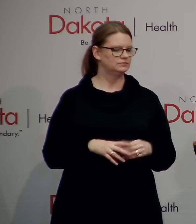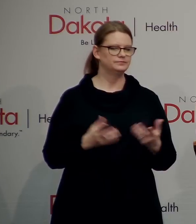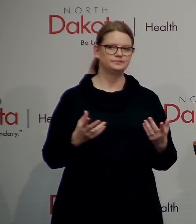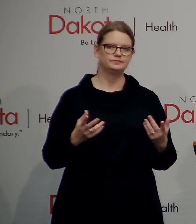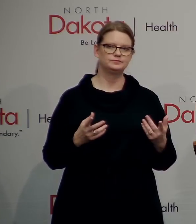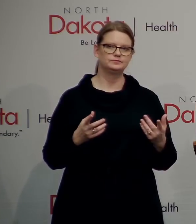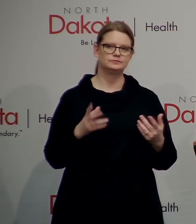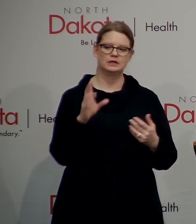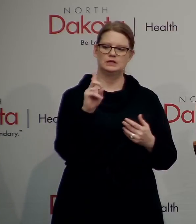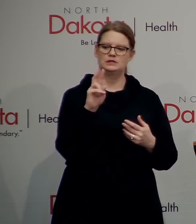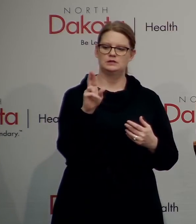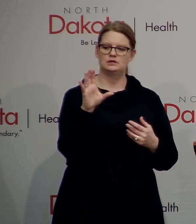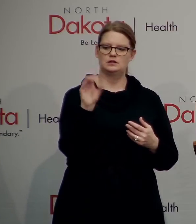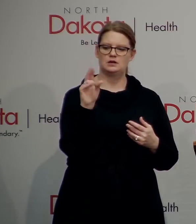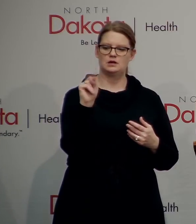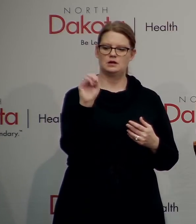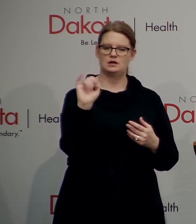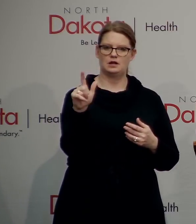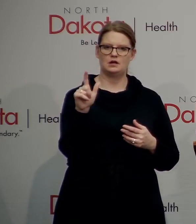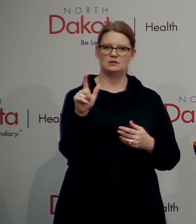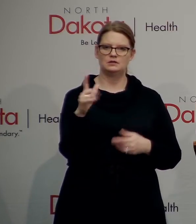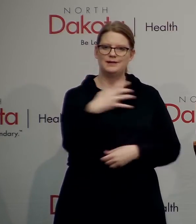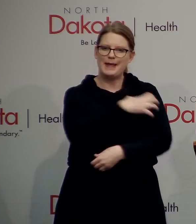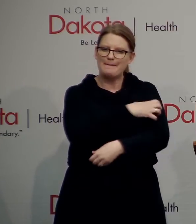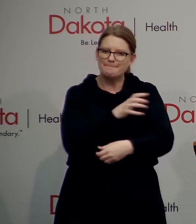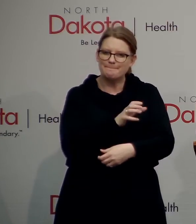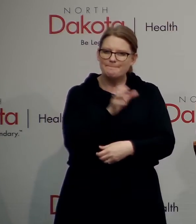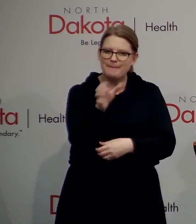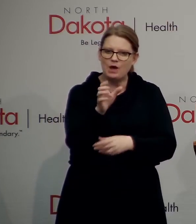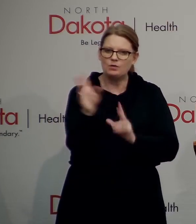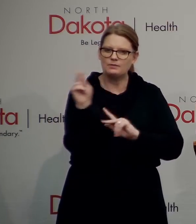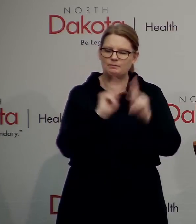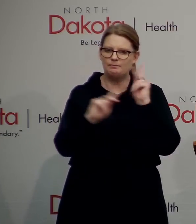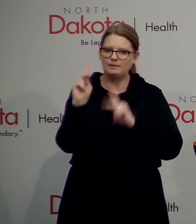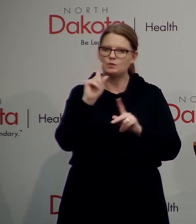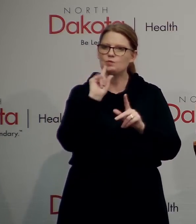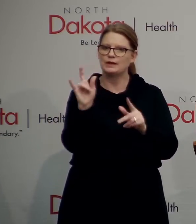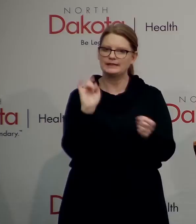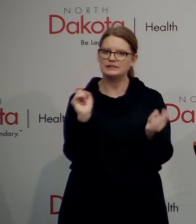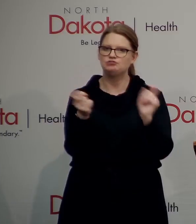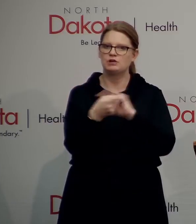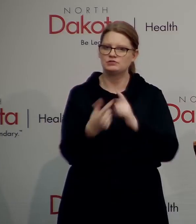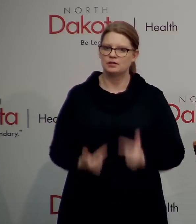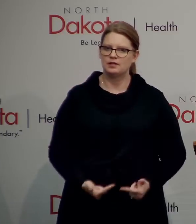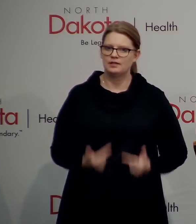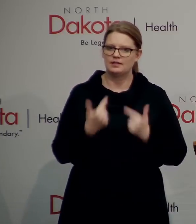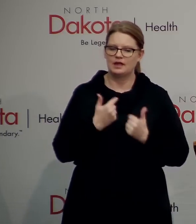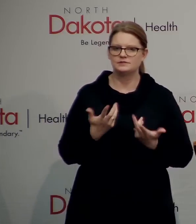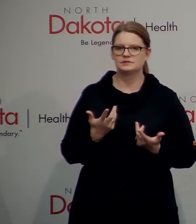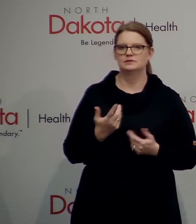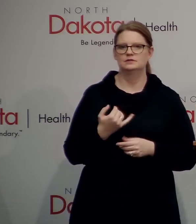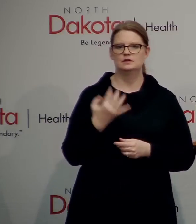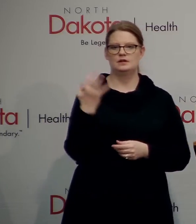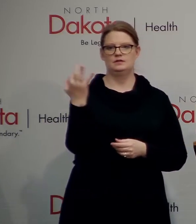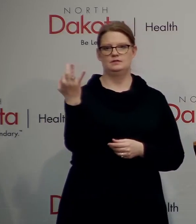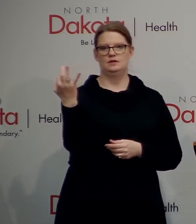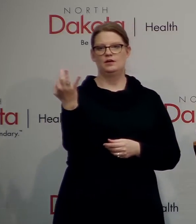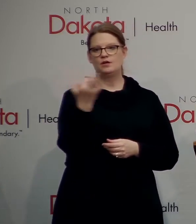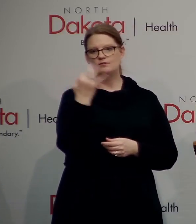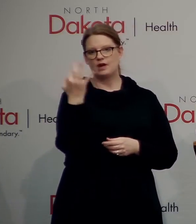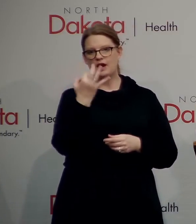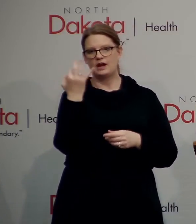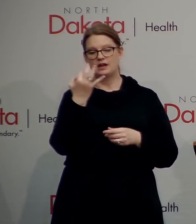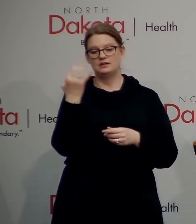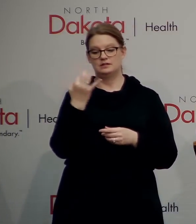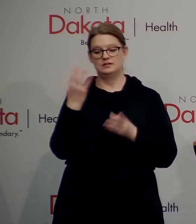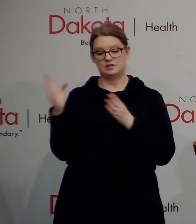that Dr. Connell mentioned, empowering people to make a difference. On Friday, I have a